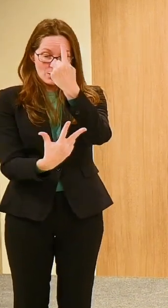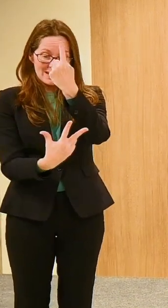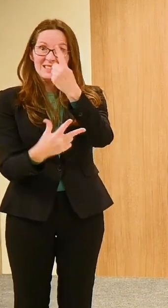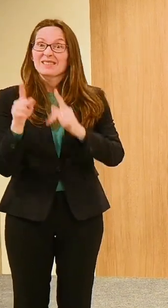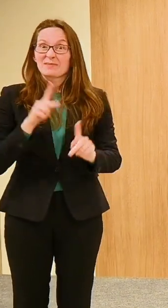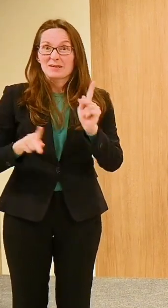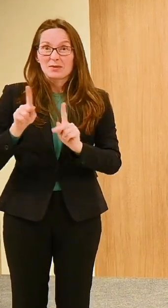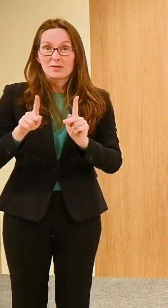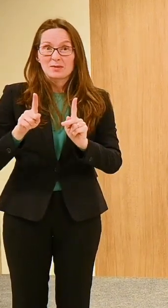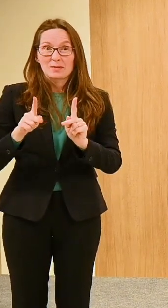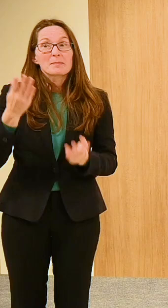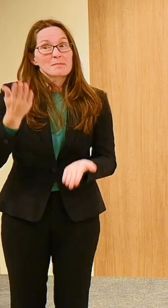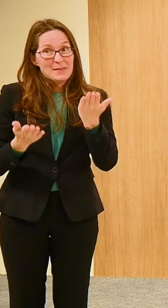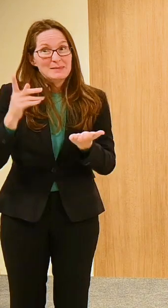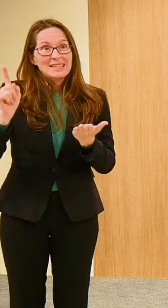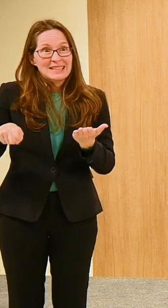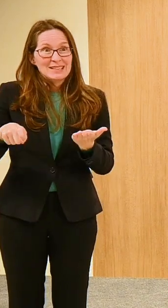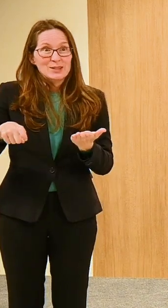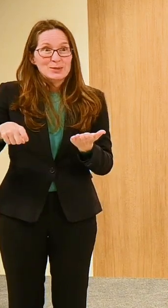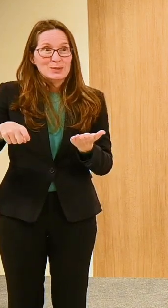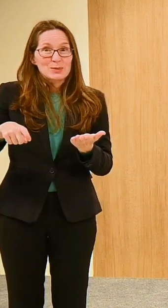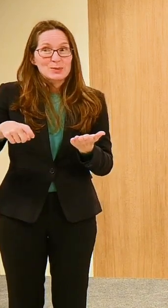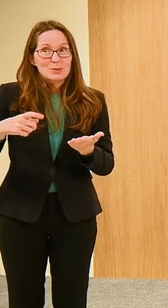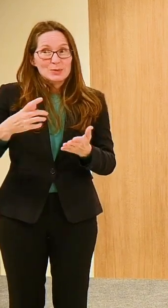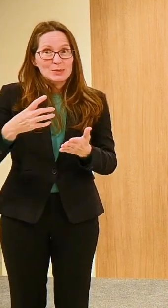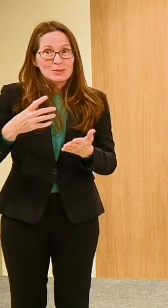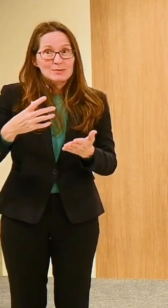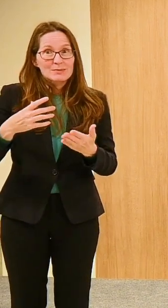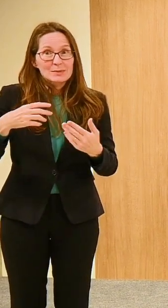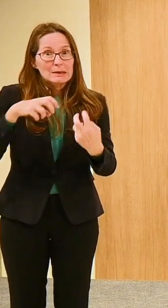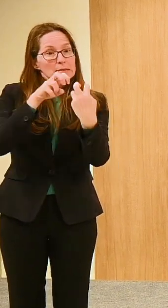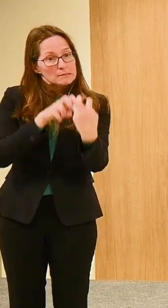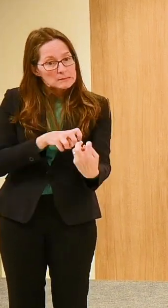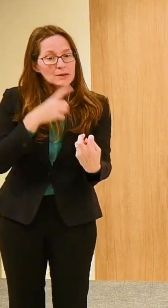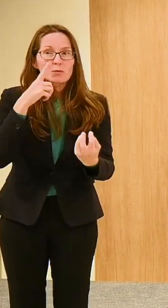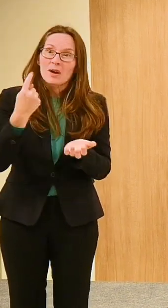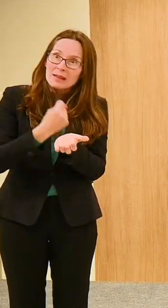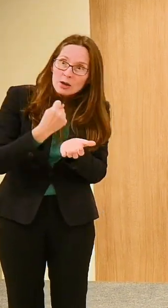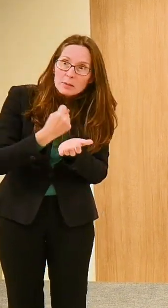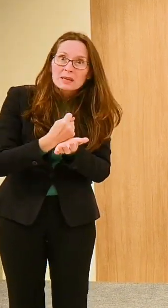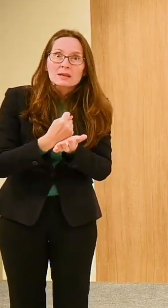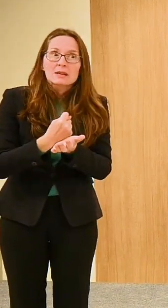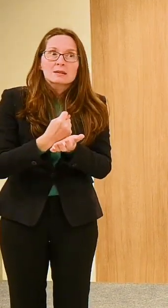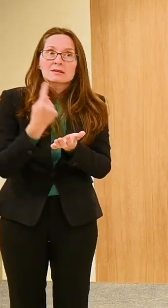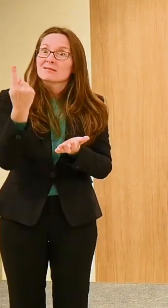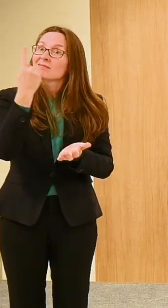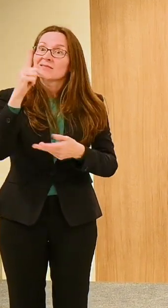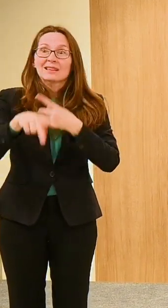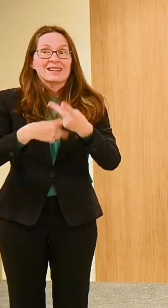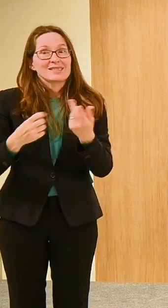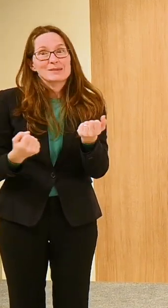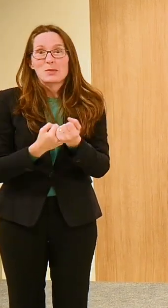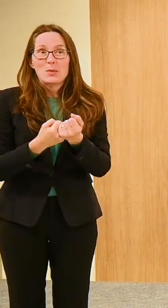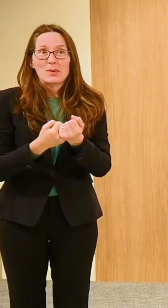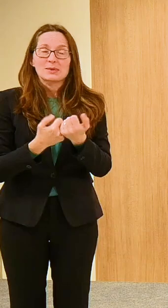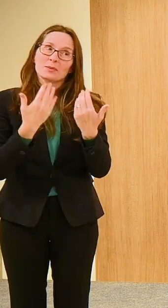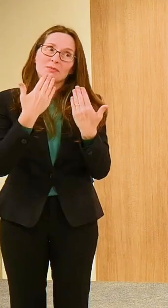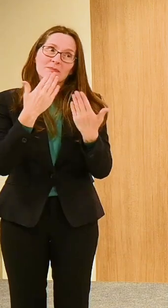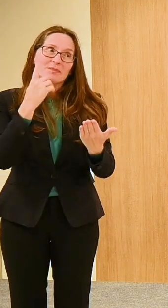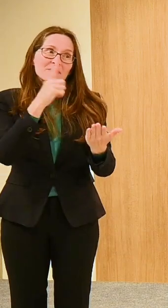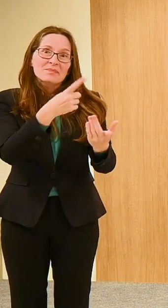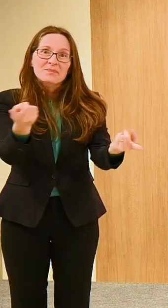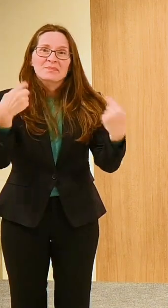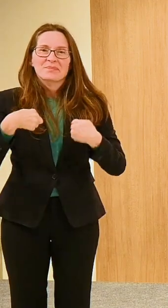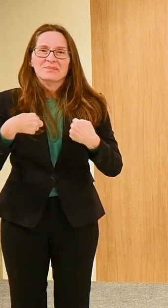point. And that's okay. That's what we're here for. We're here to help. So thank you all very much for coming. I'm really,